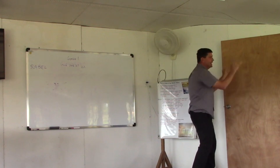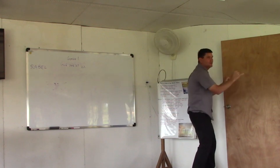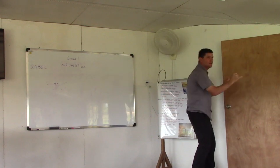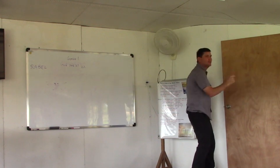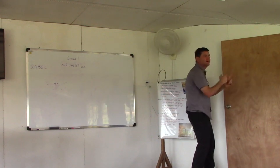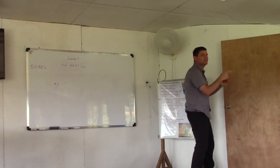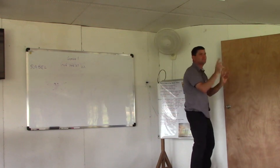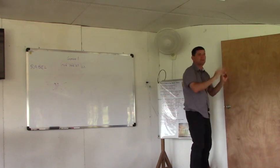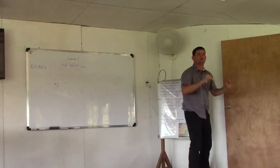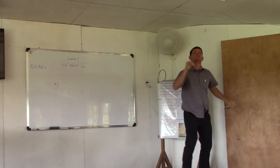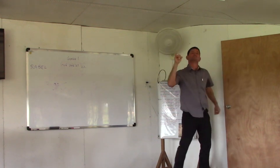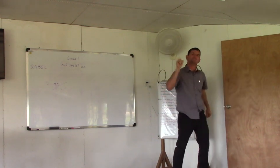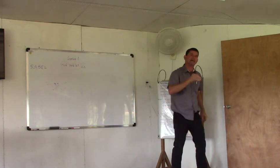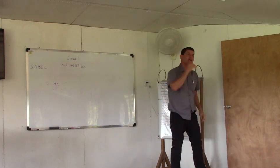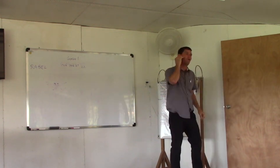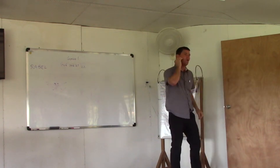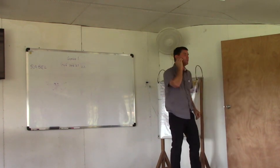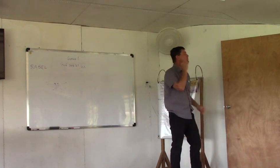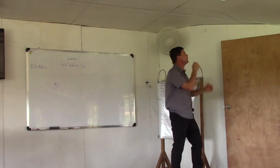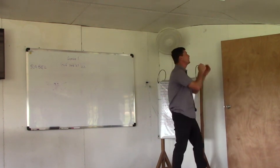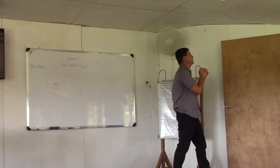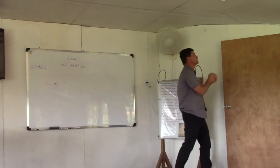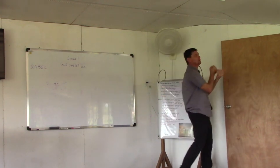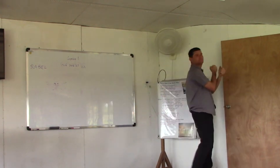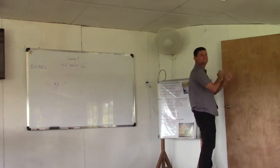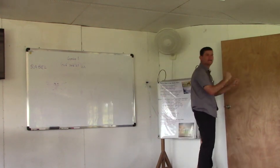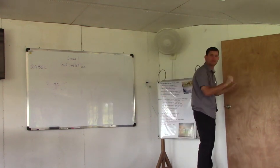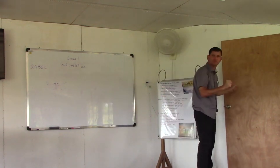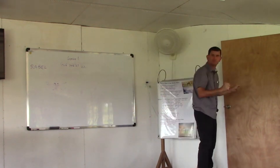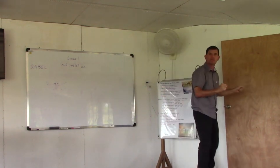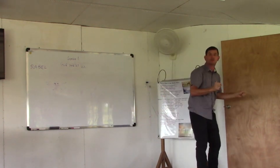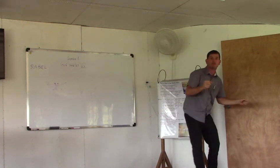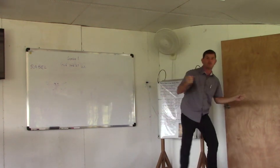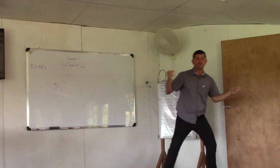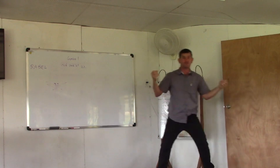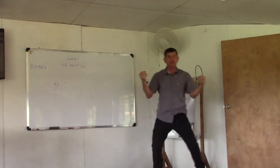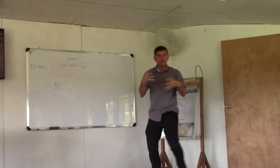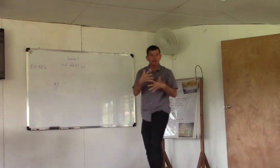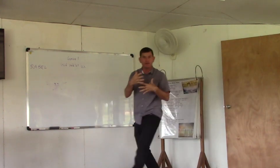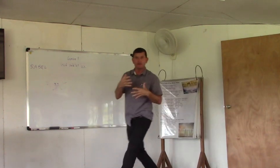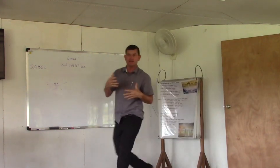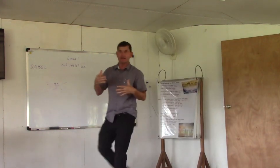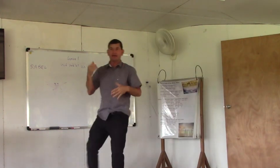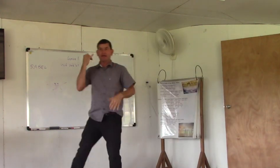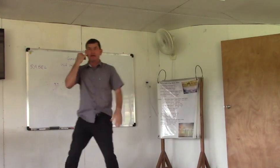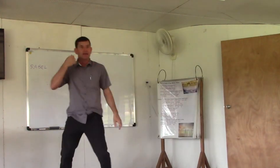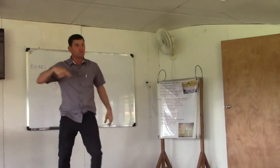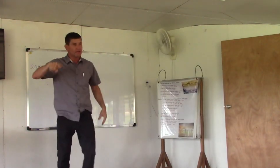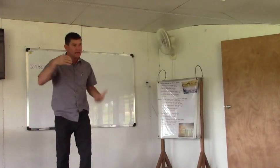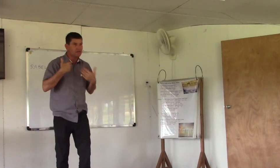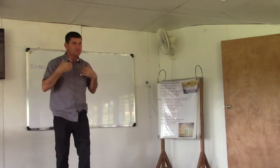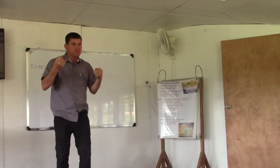Idol. And then people stay at home. Worship. Safe. Fear. If we have